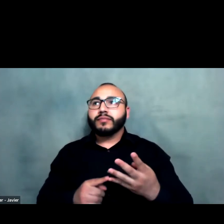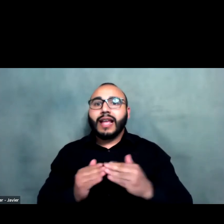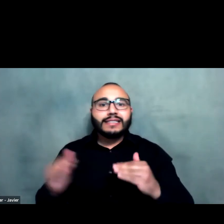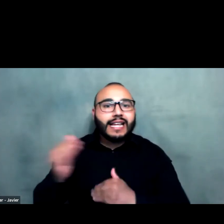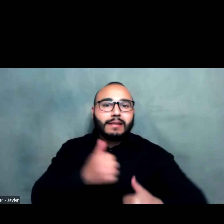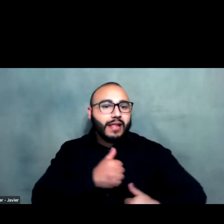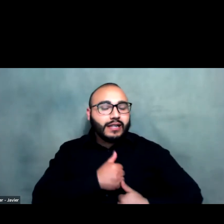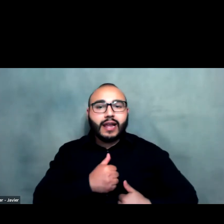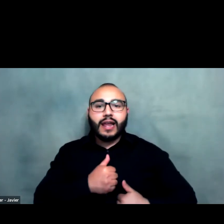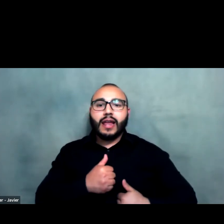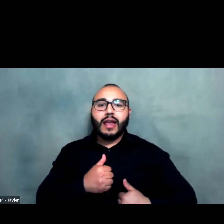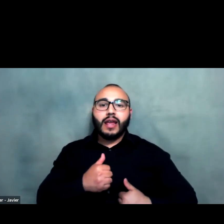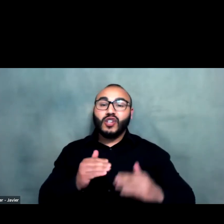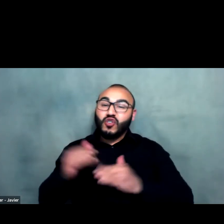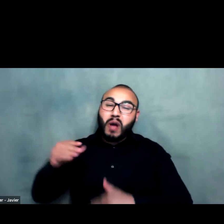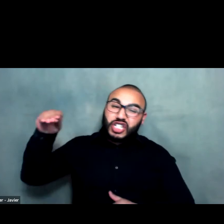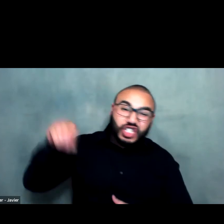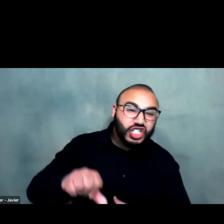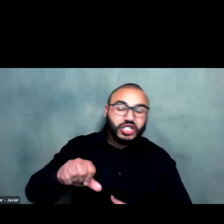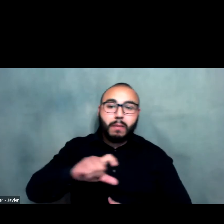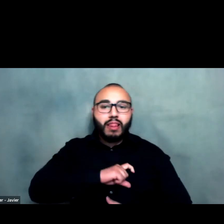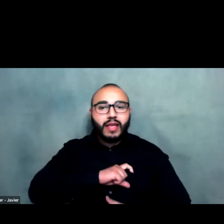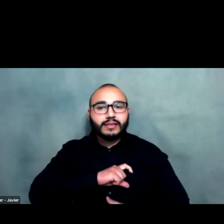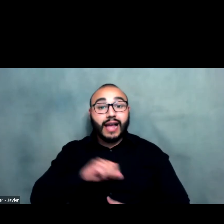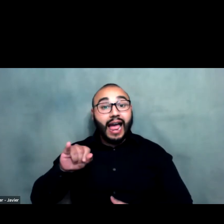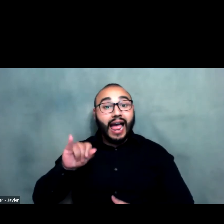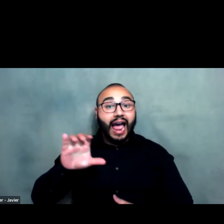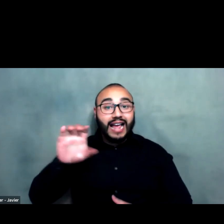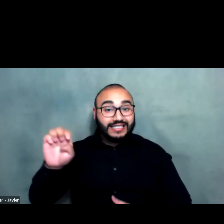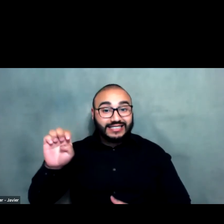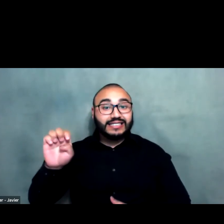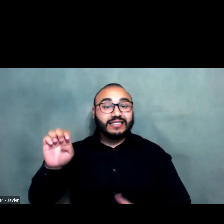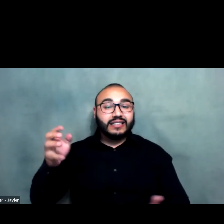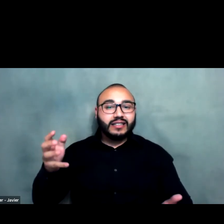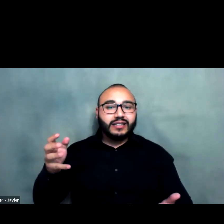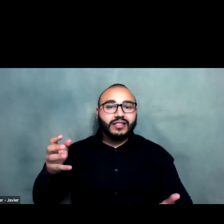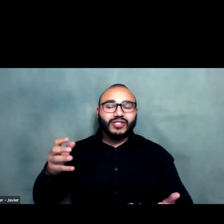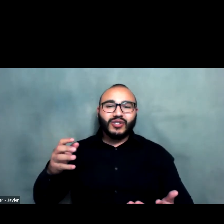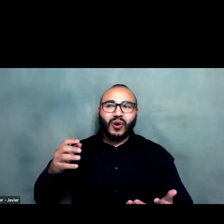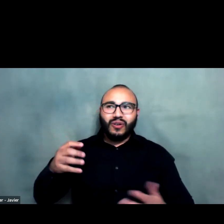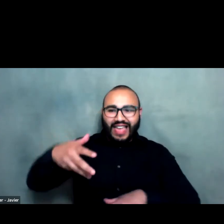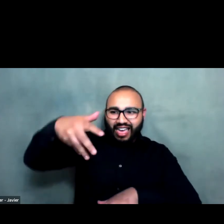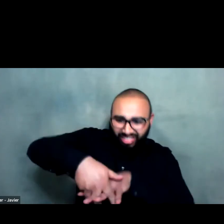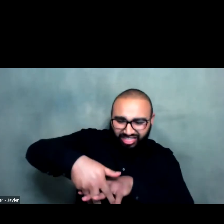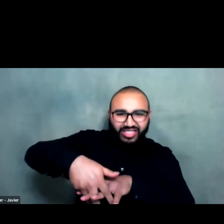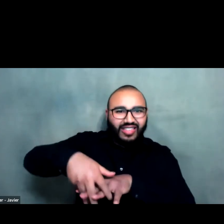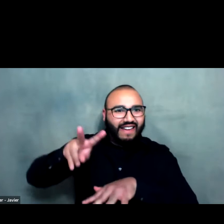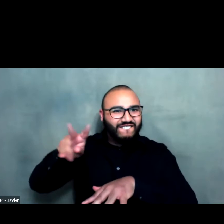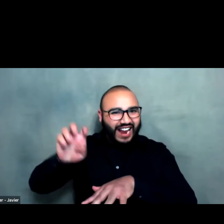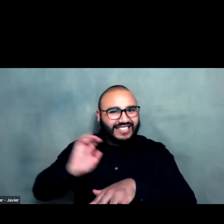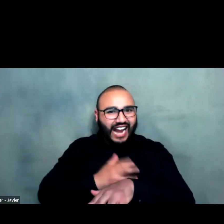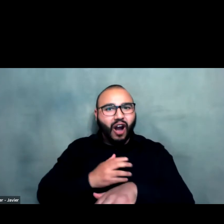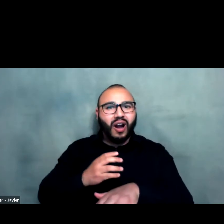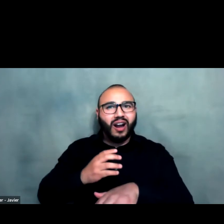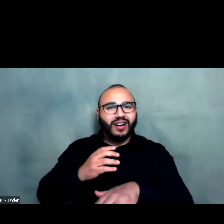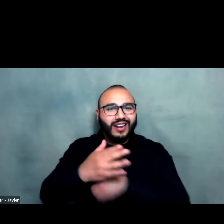overfunded police, ICE. We must recognize and condemn the violence our country upholds. And it's that very violence which fosters